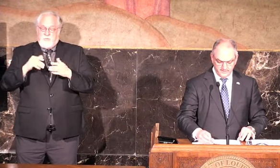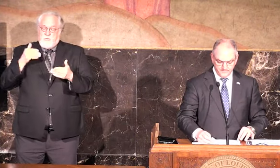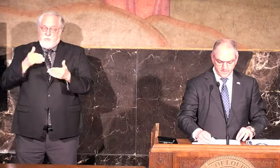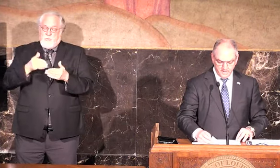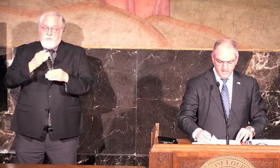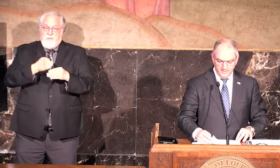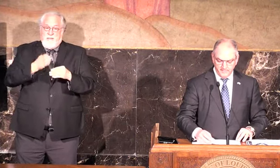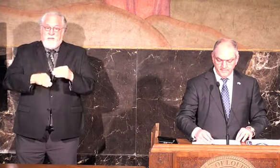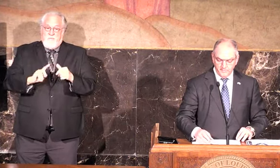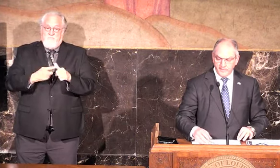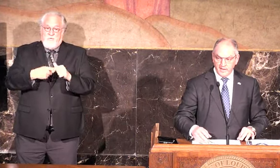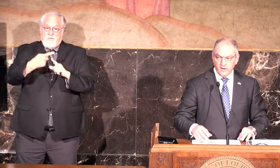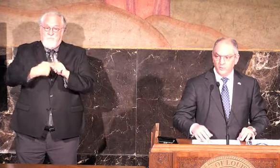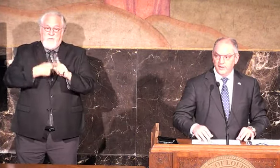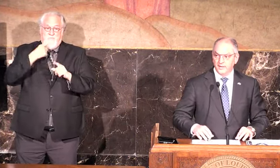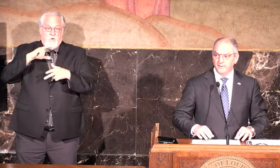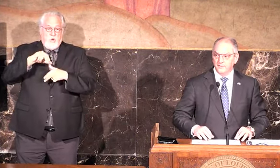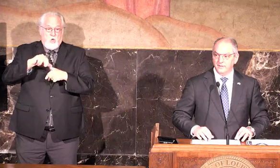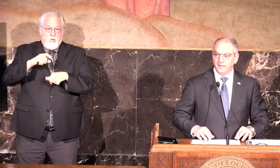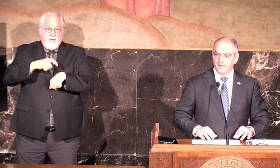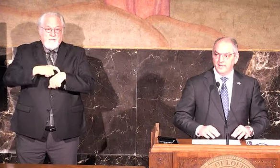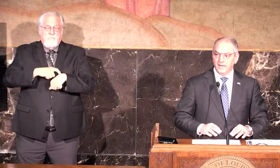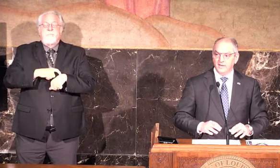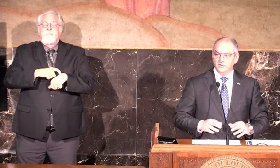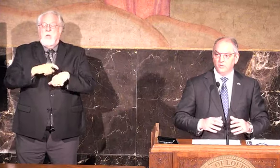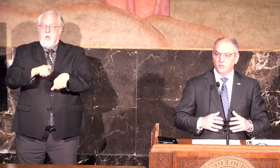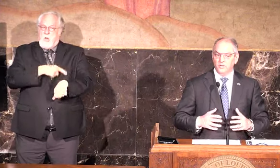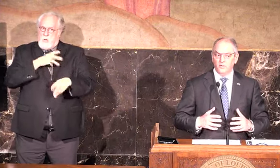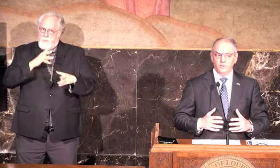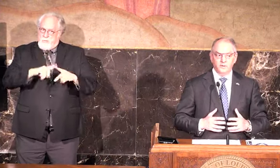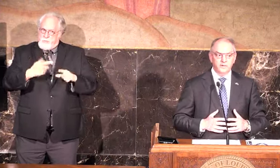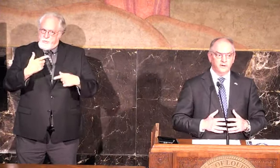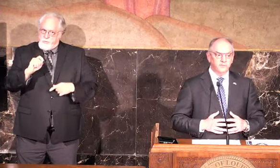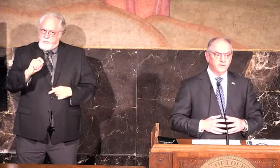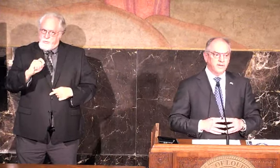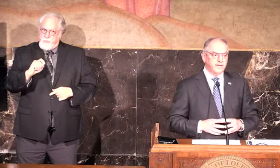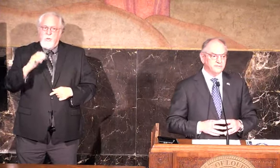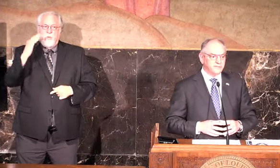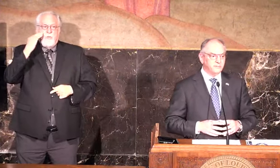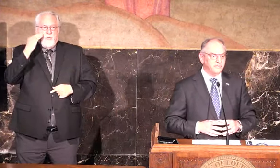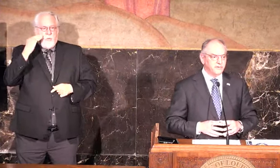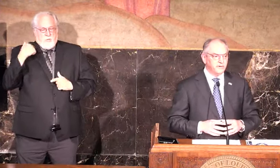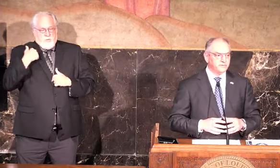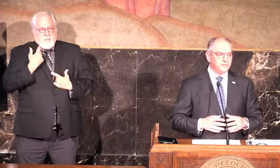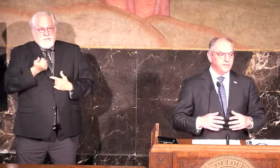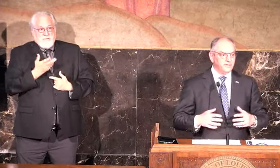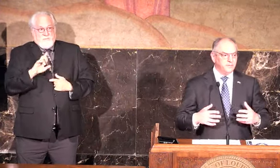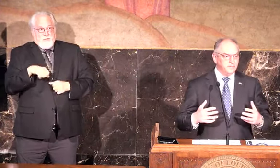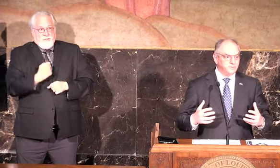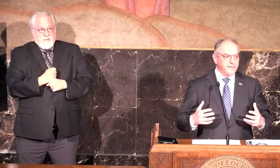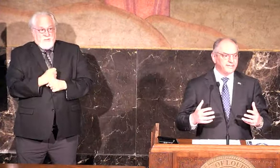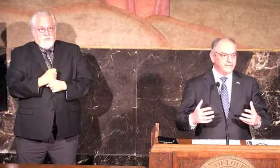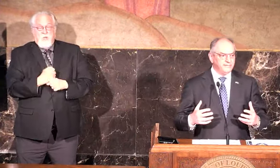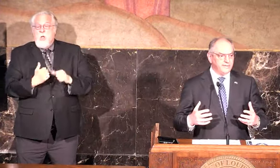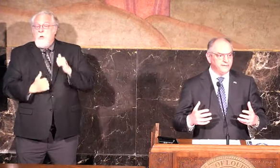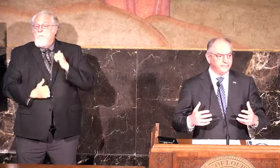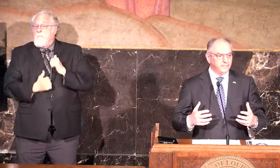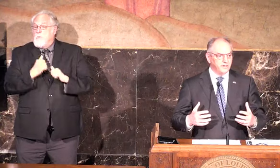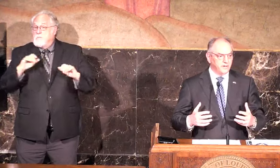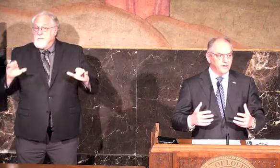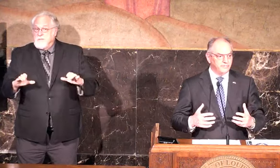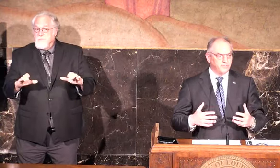season. We've got a long way to go. And as you all know, over the last number of years, the most